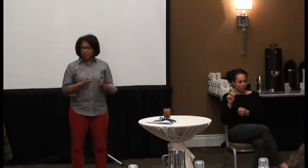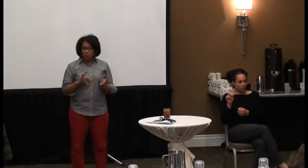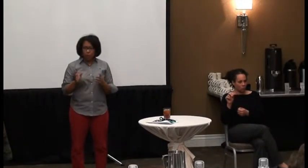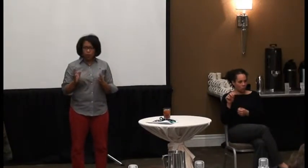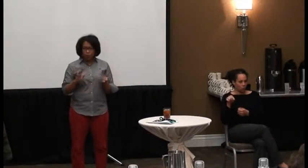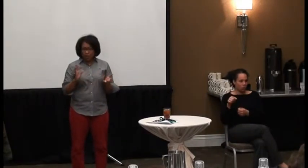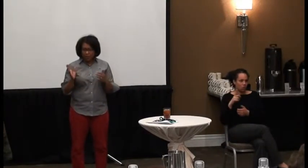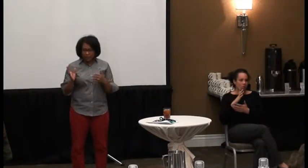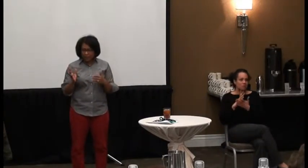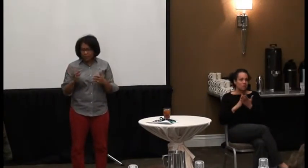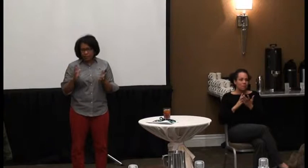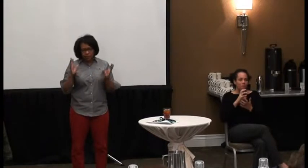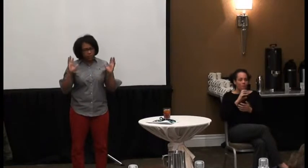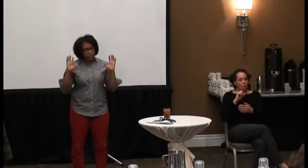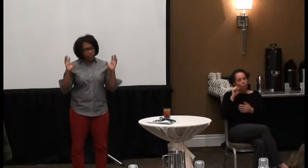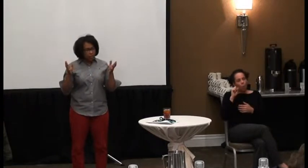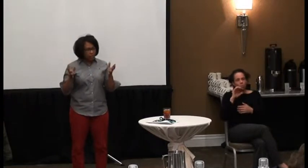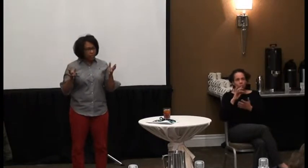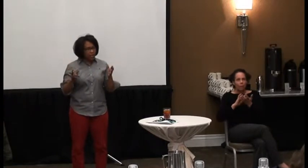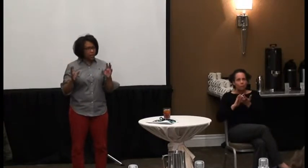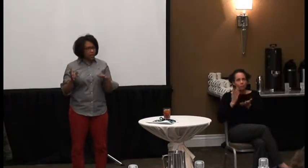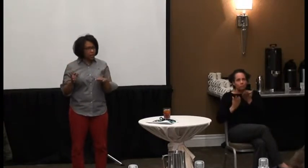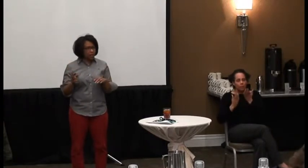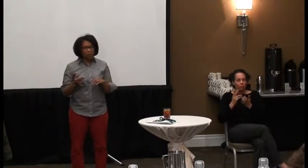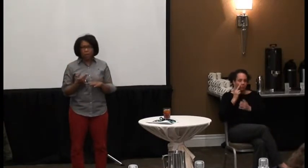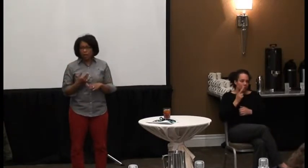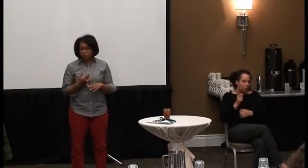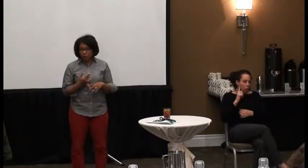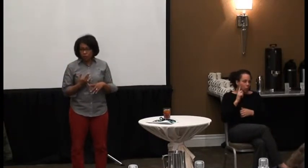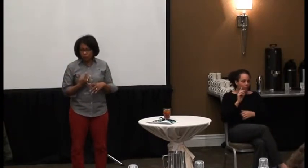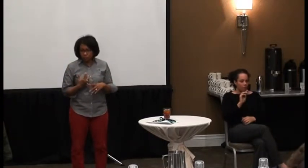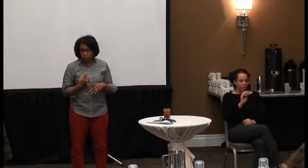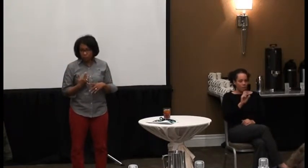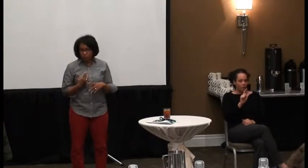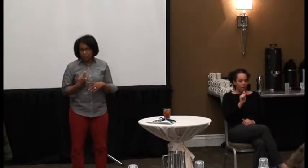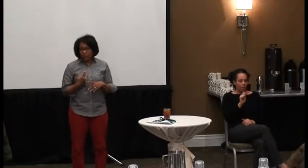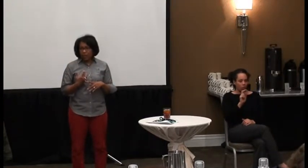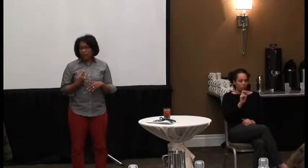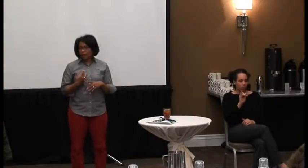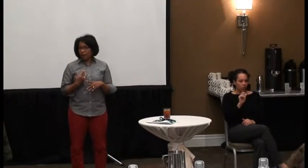And some of the older ones that you may have seen or heard of are Meloril,